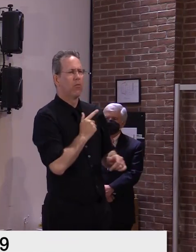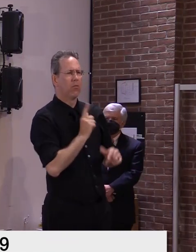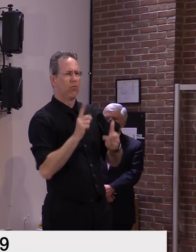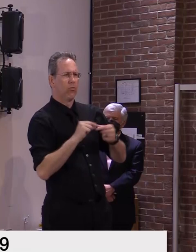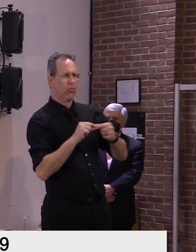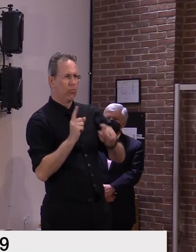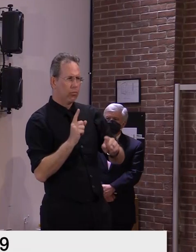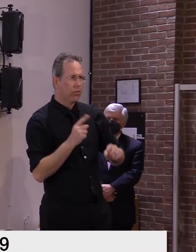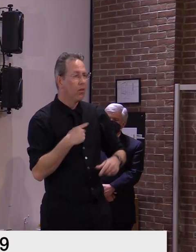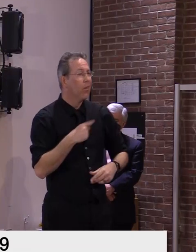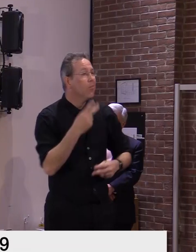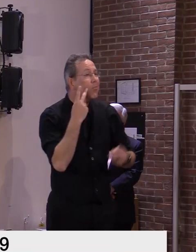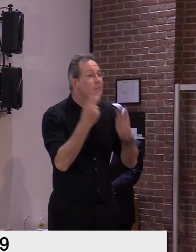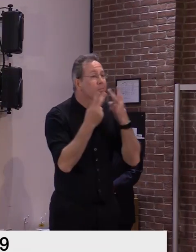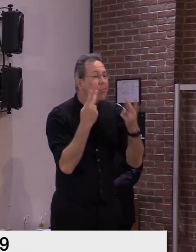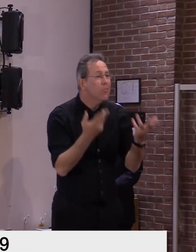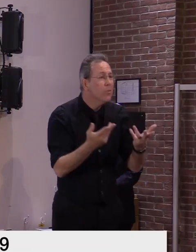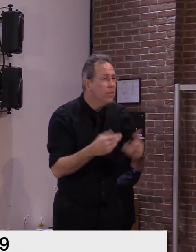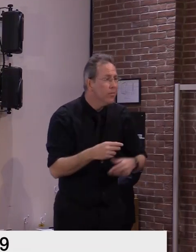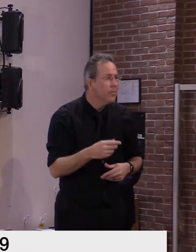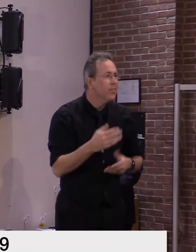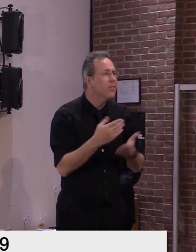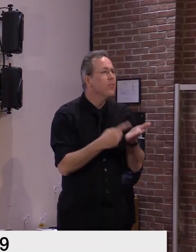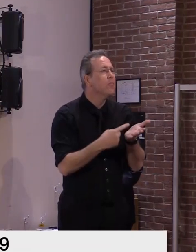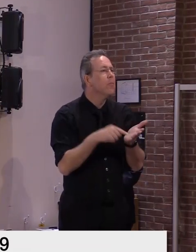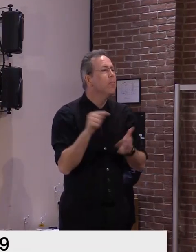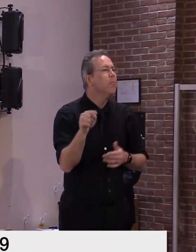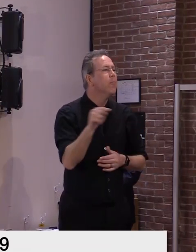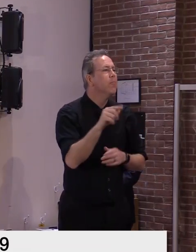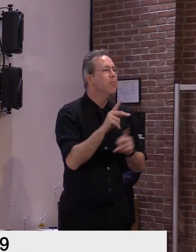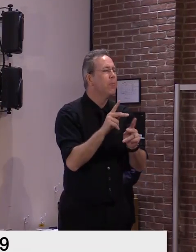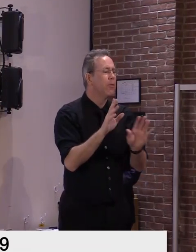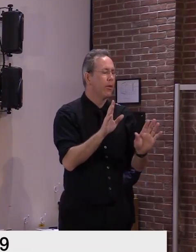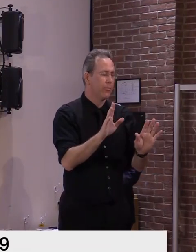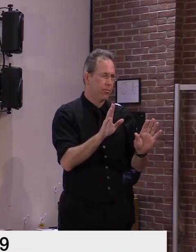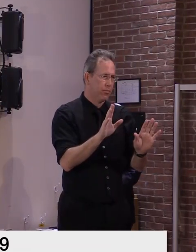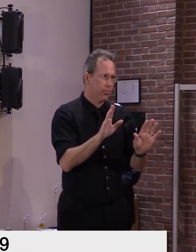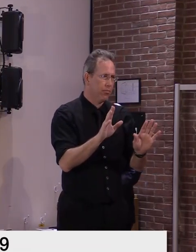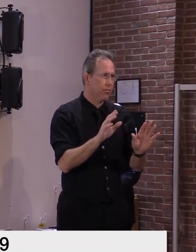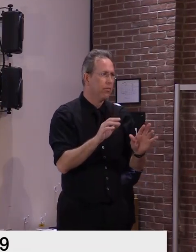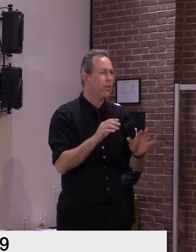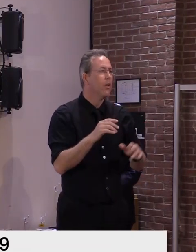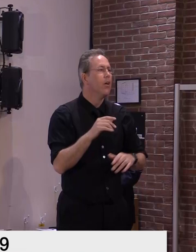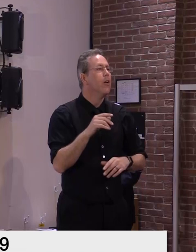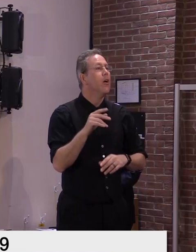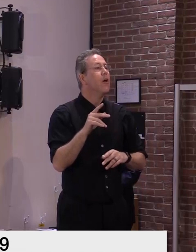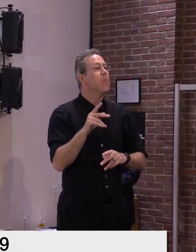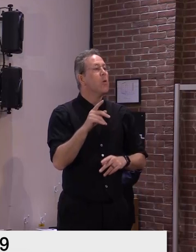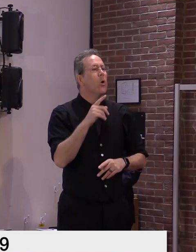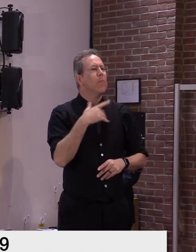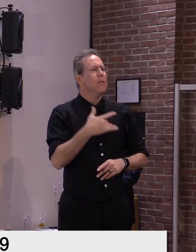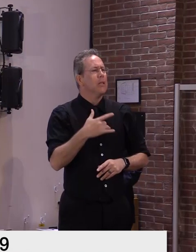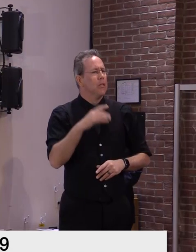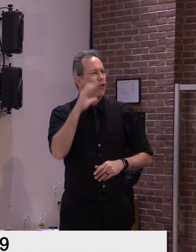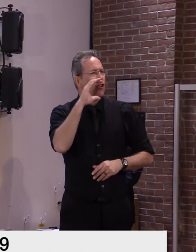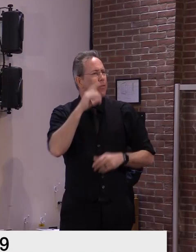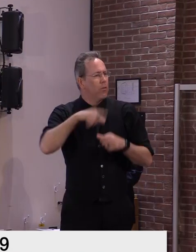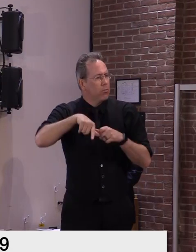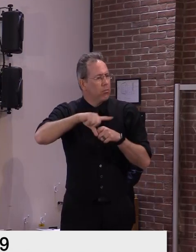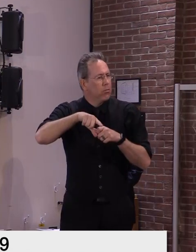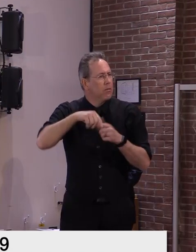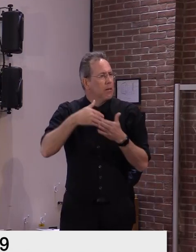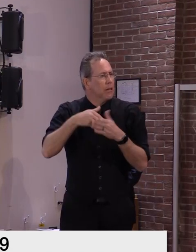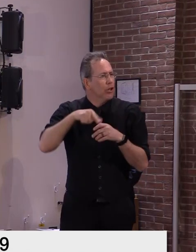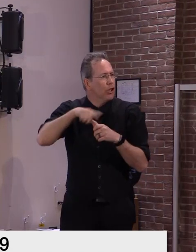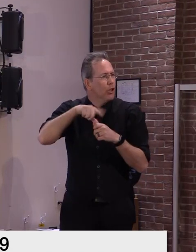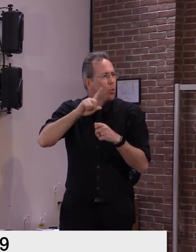someplace close to them, and that's fine, and they make the appointment. They may want to consider looking around and see if there's other sites available